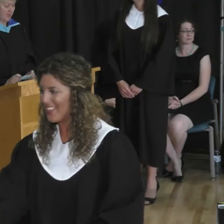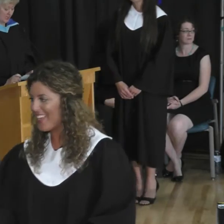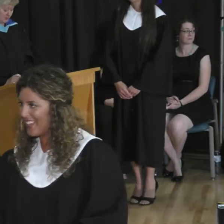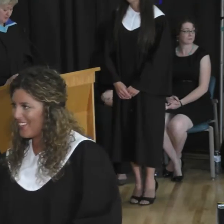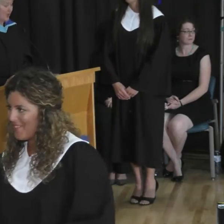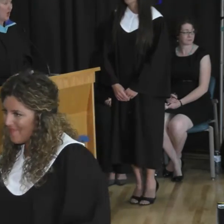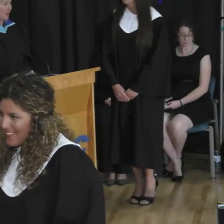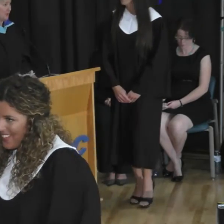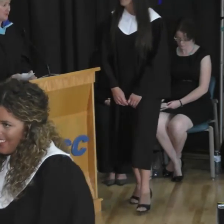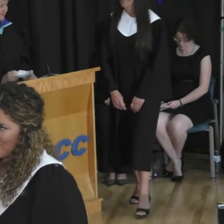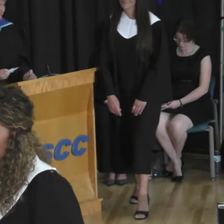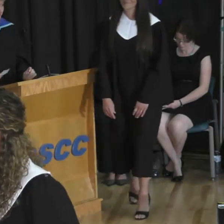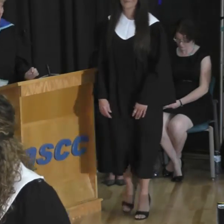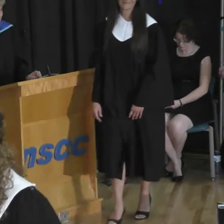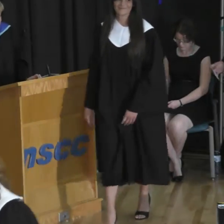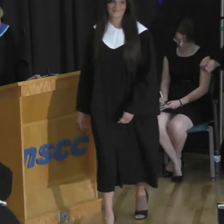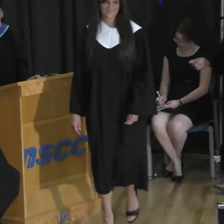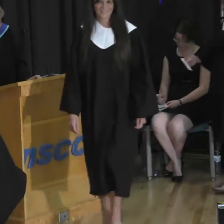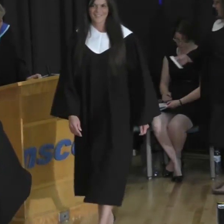Crystal Barkhouse, honors.